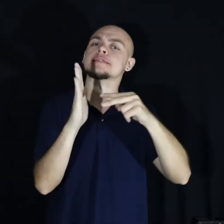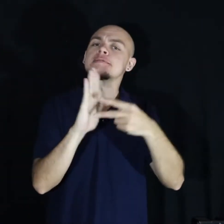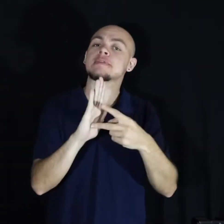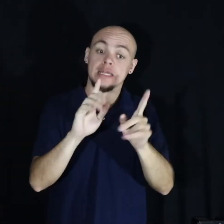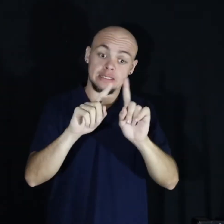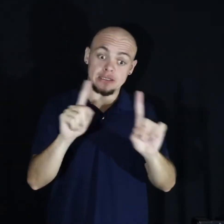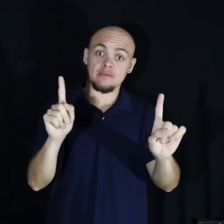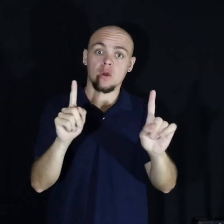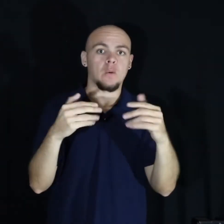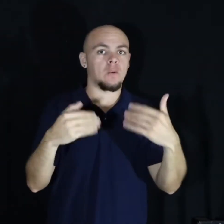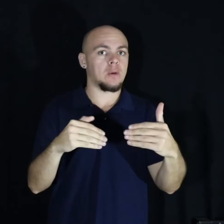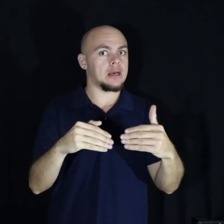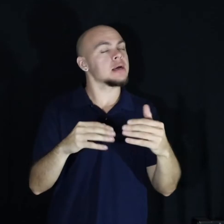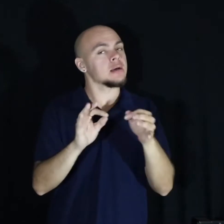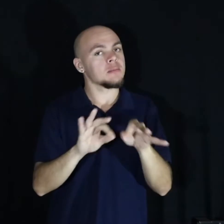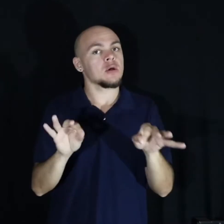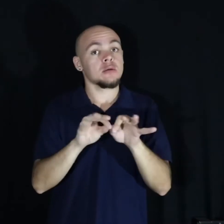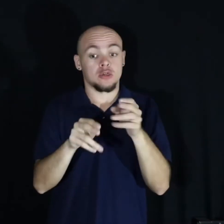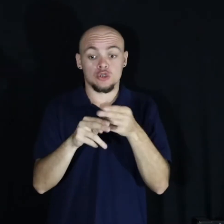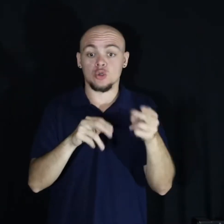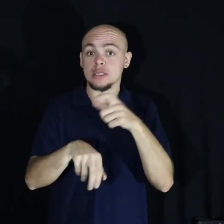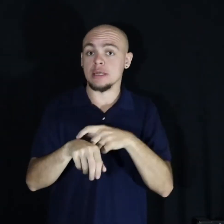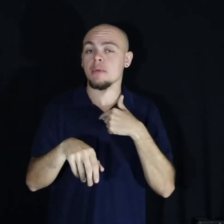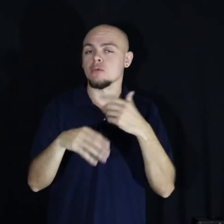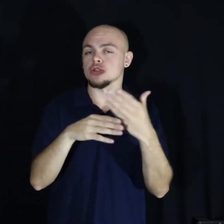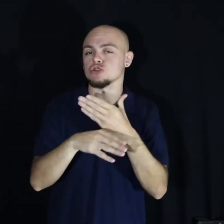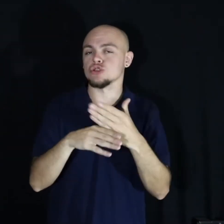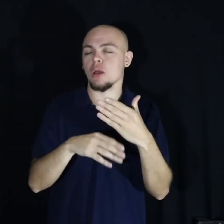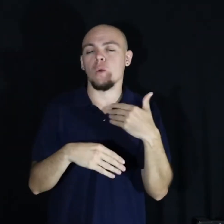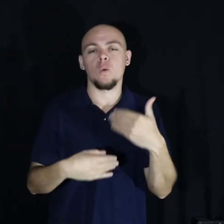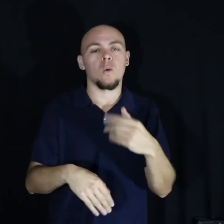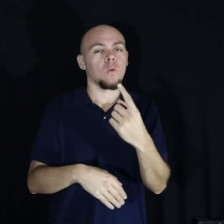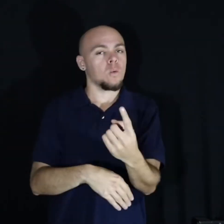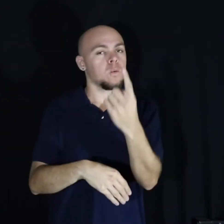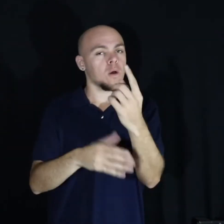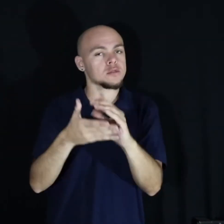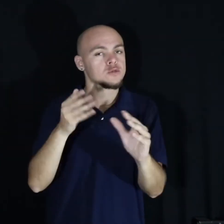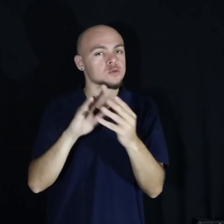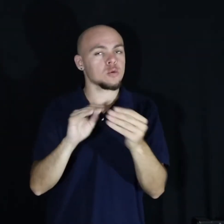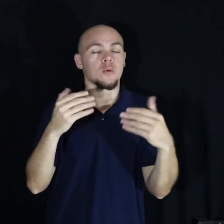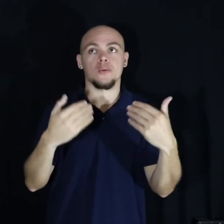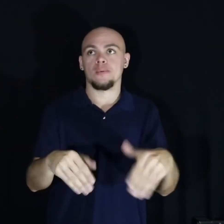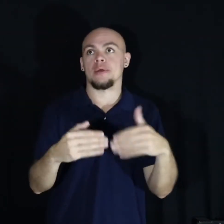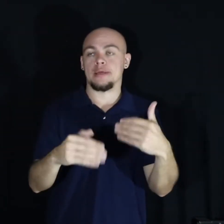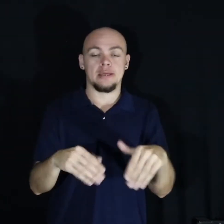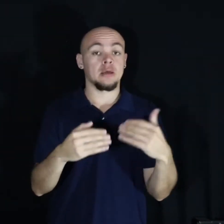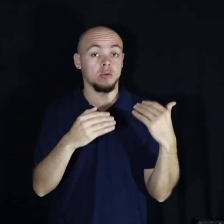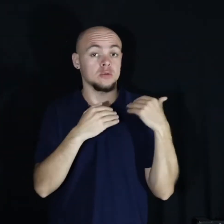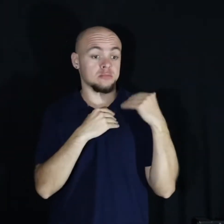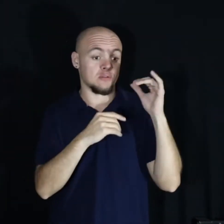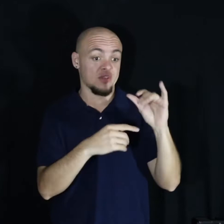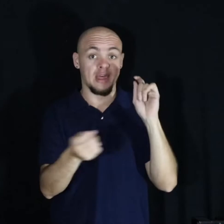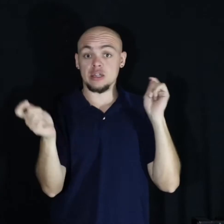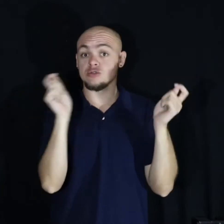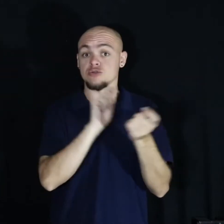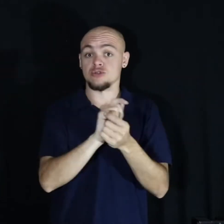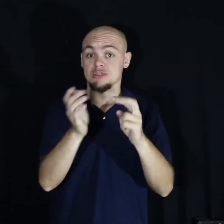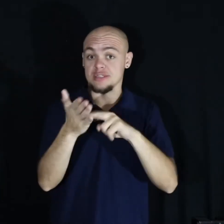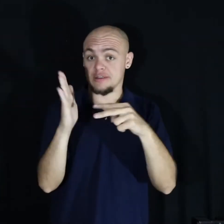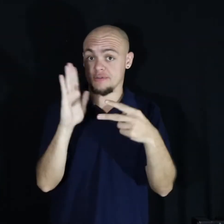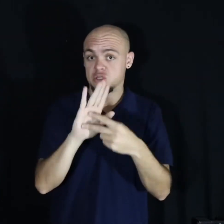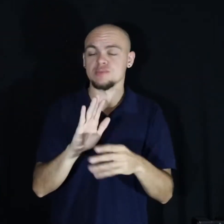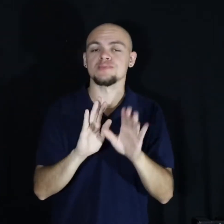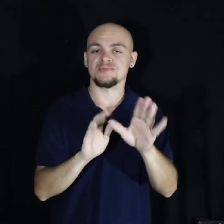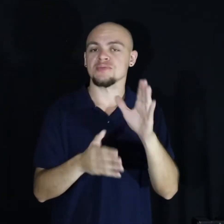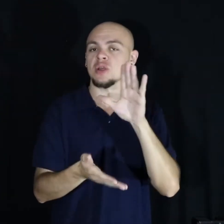me happier. And with my short time today, I just want to share with you the one story that is probably most responsible for that redefinition. I went